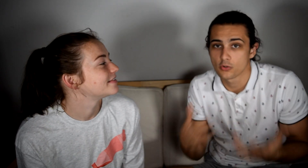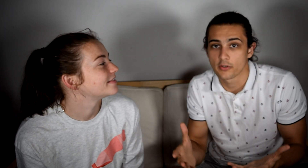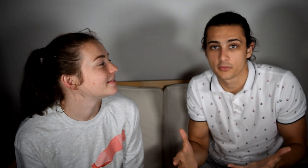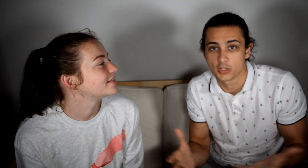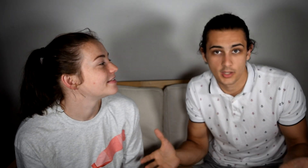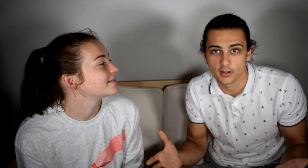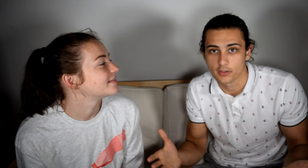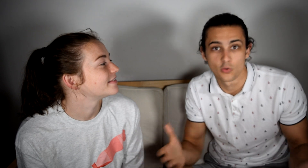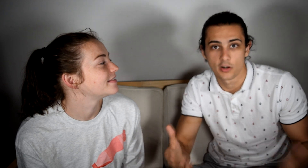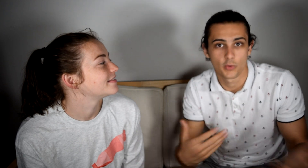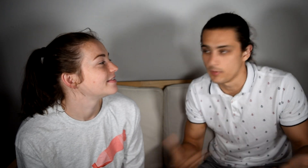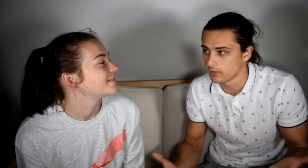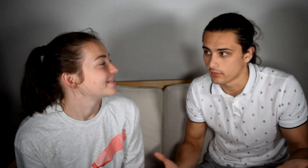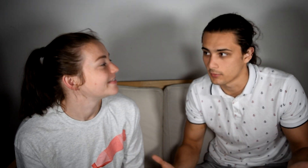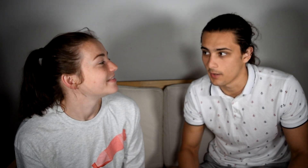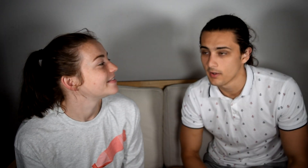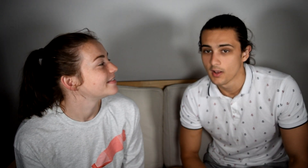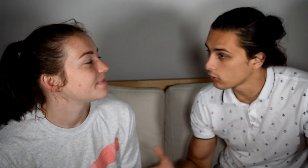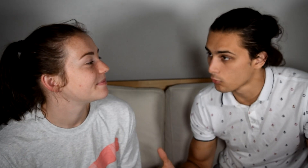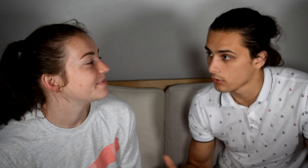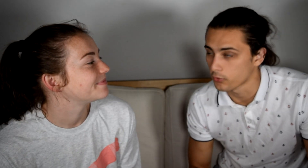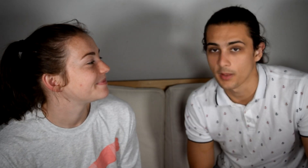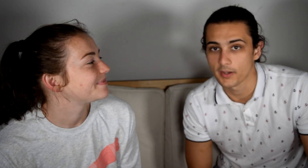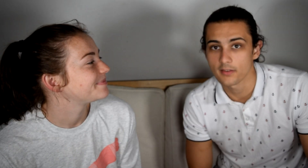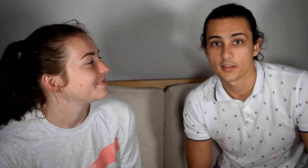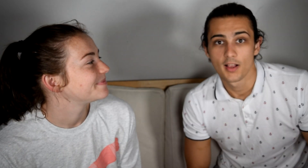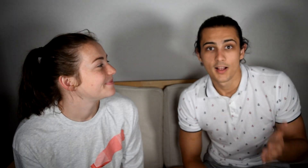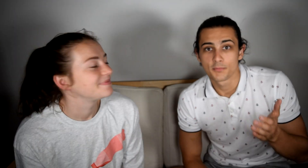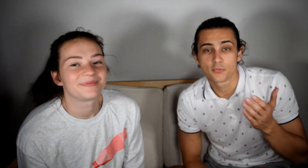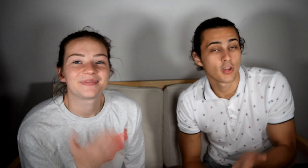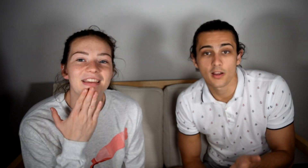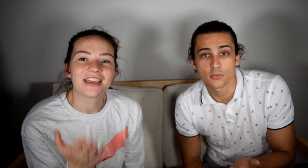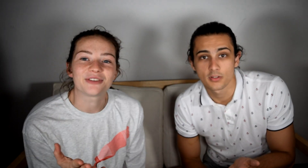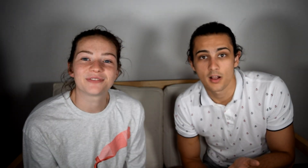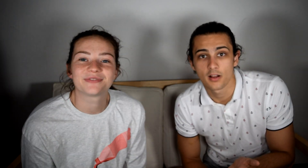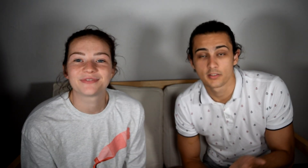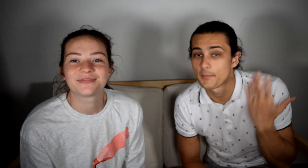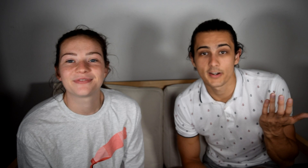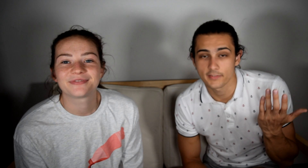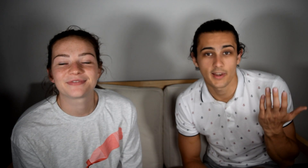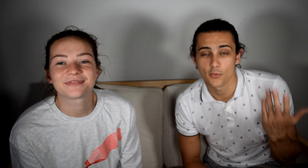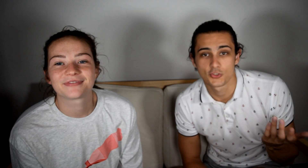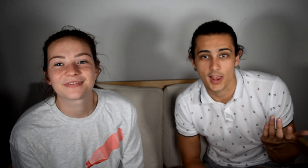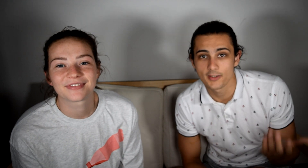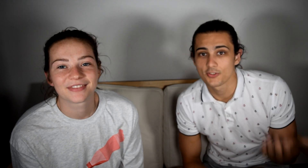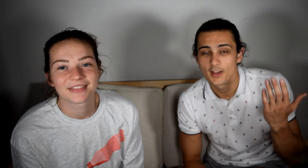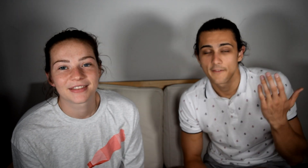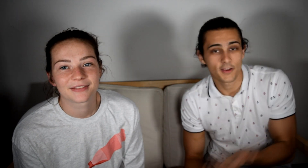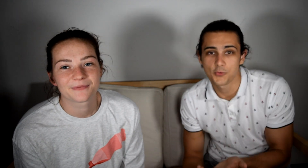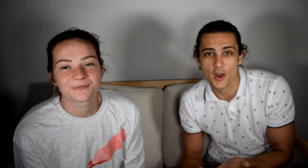this together, like you learn with me at the same time. Thank you, Morgan, for helping us. Check out the American Sign Language Challenge. Thanks for watching,